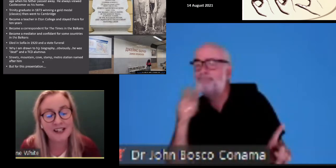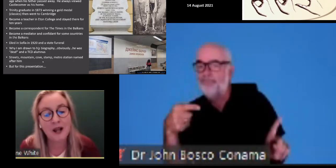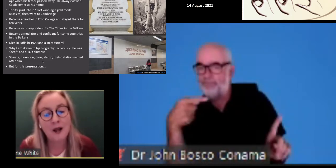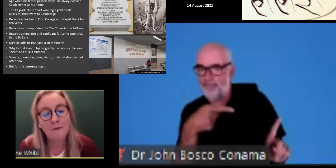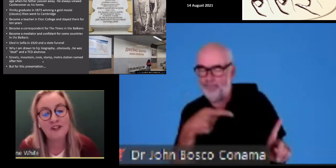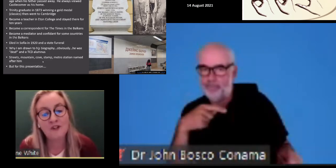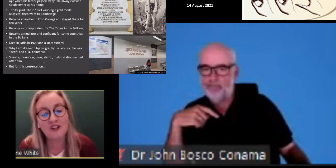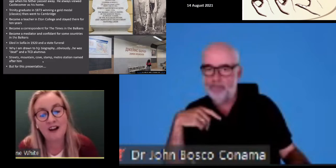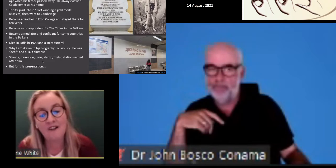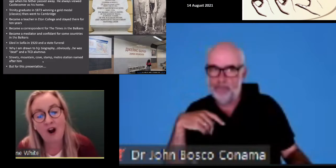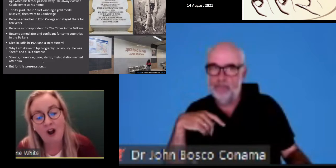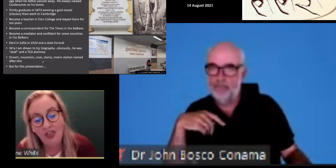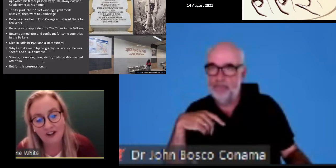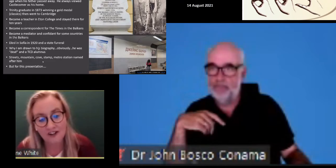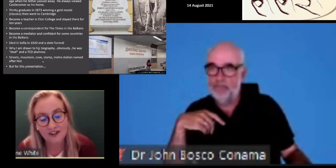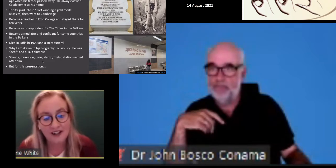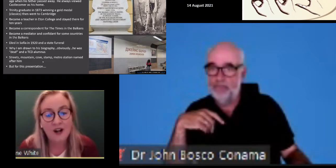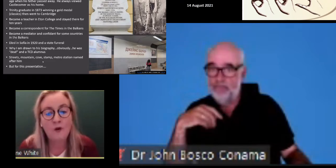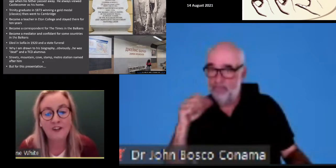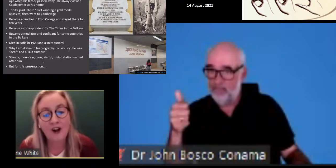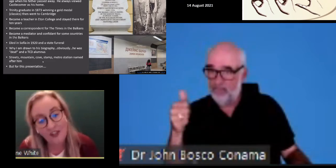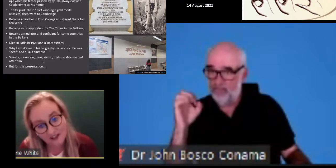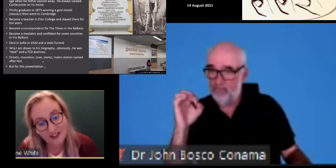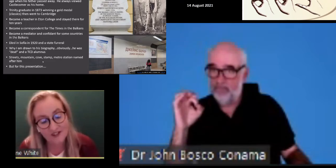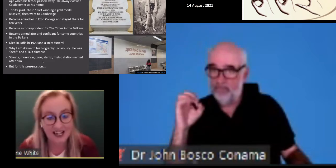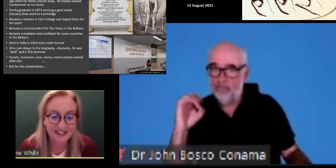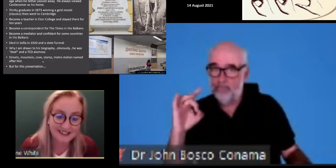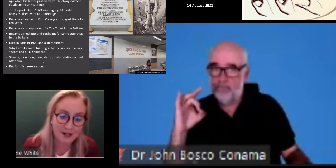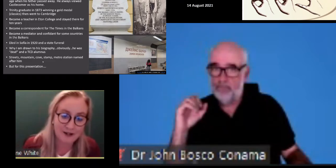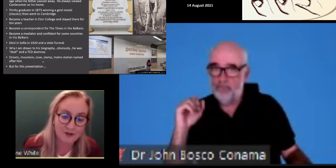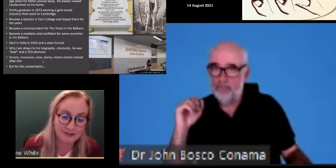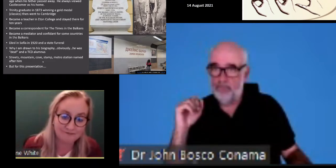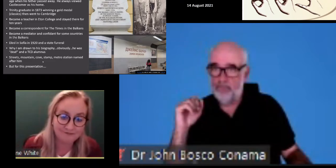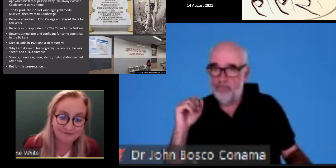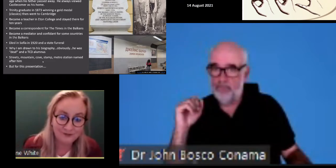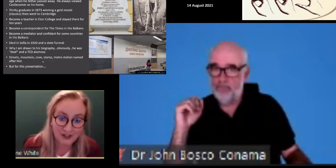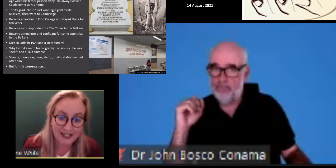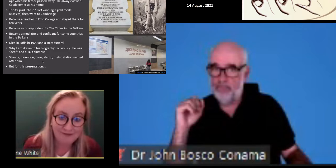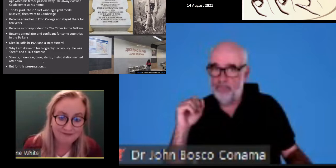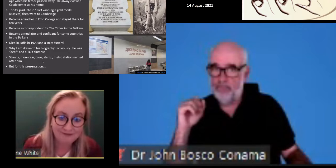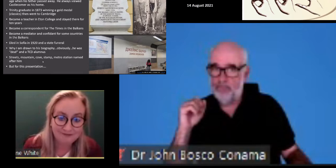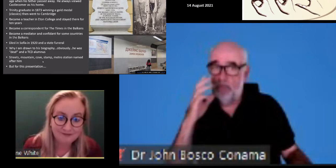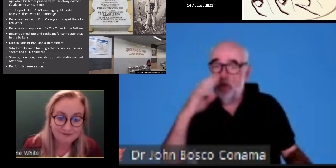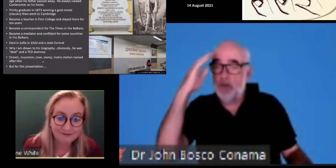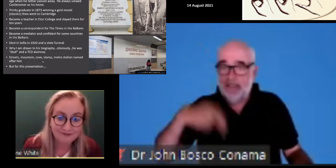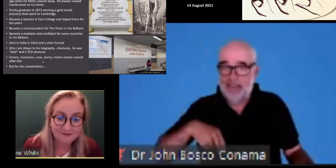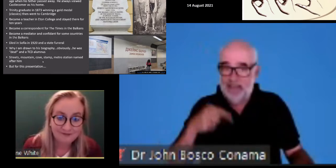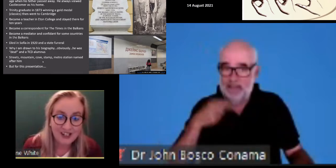the perceptions of others, of what others have had to say about him. Okay?